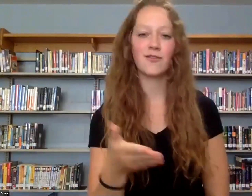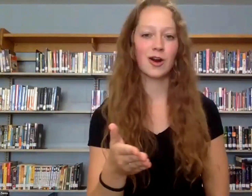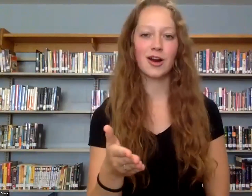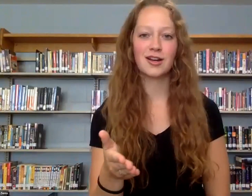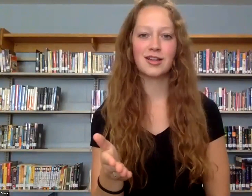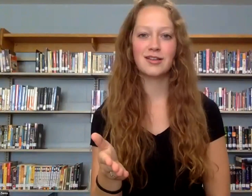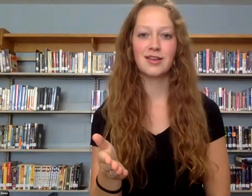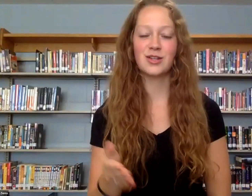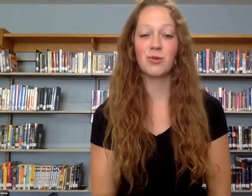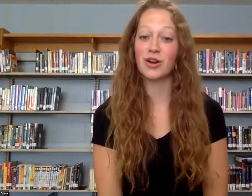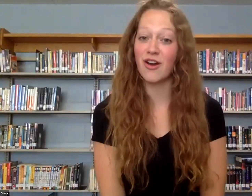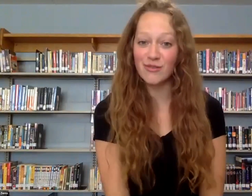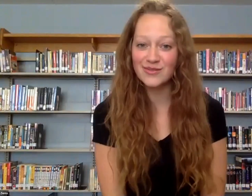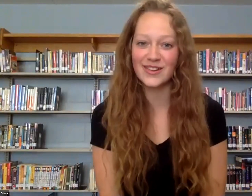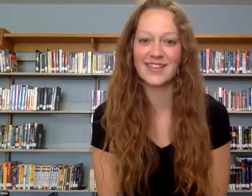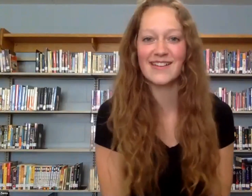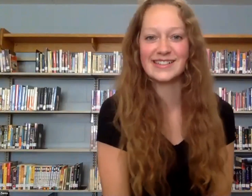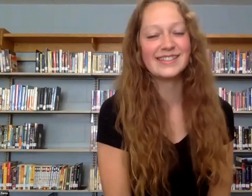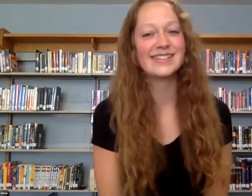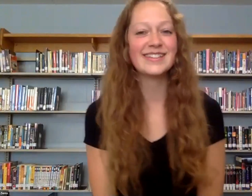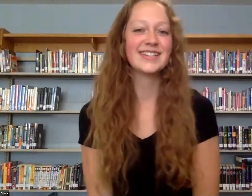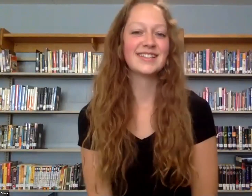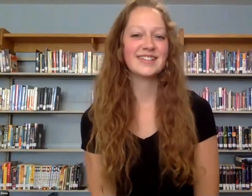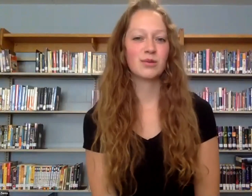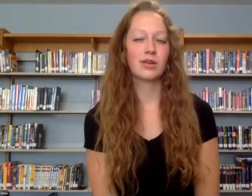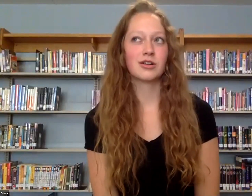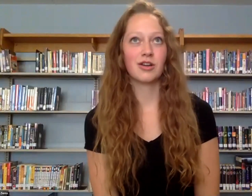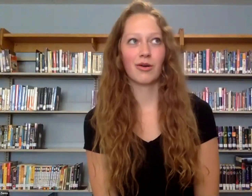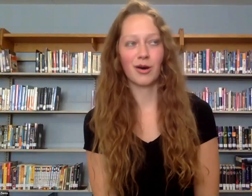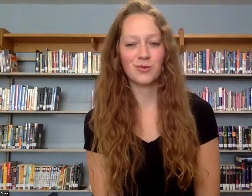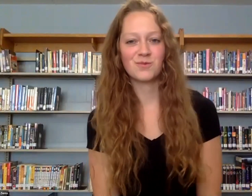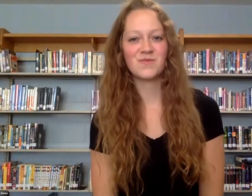never. And then do you remember no? We learned that one. Well, we learned don't know.